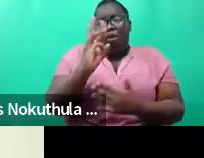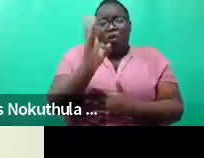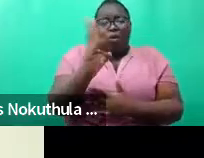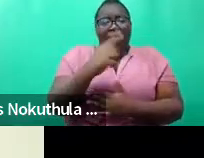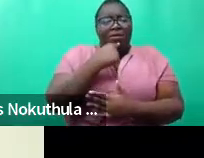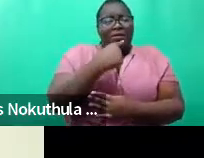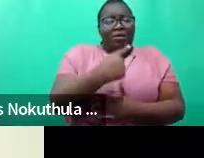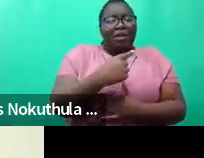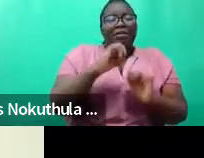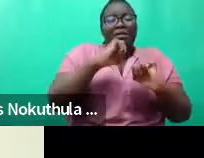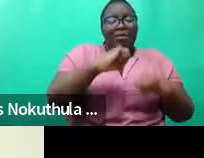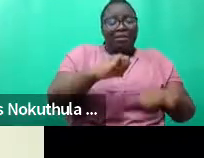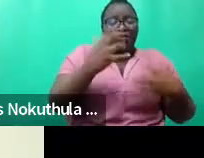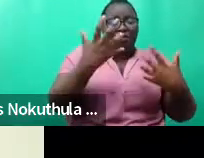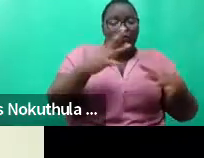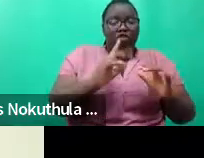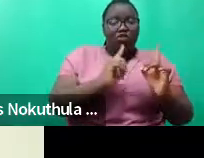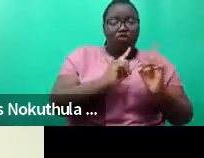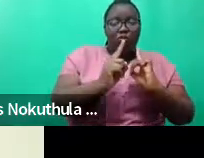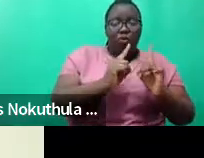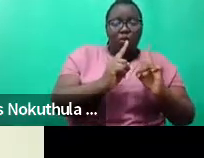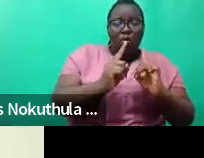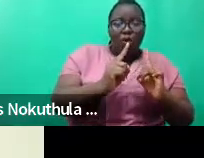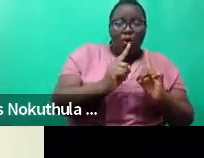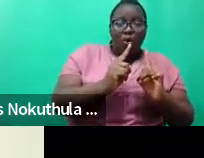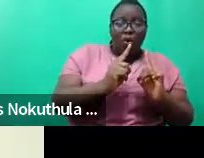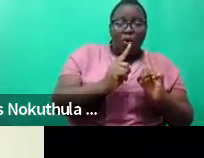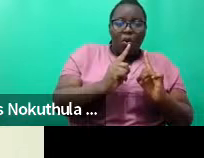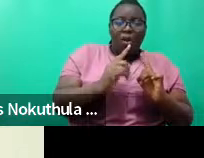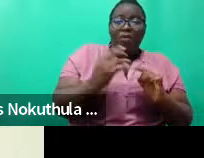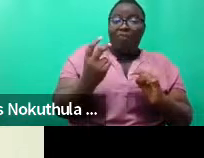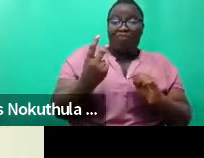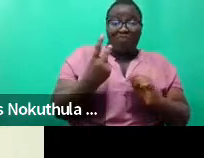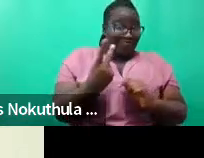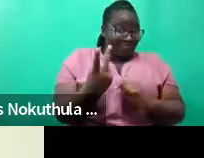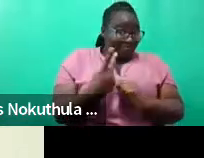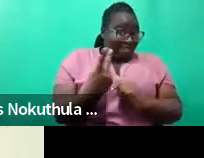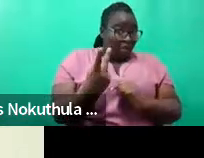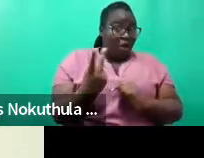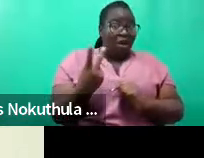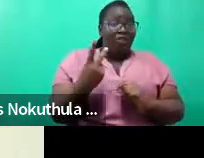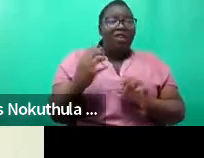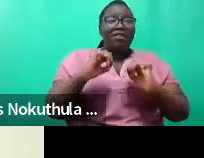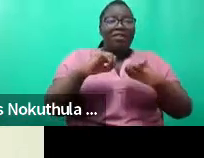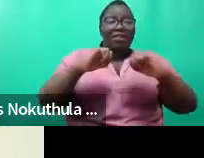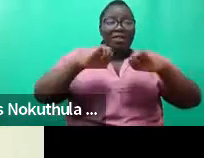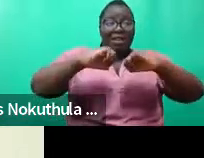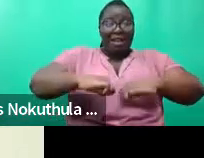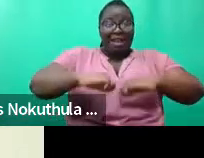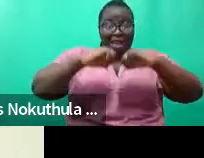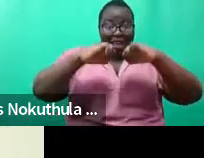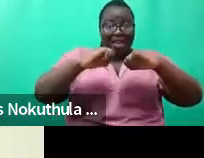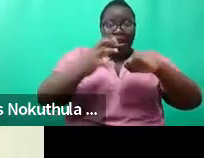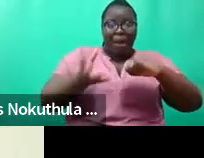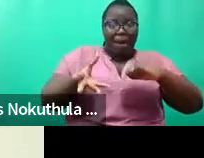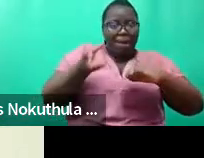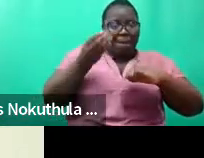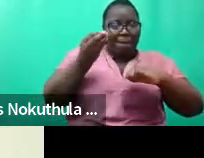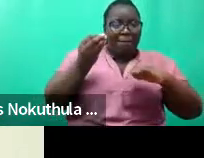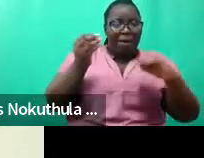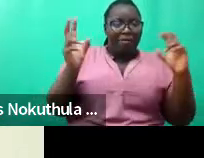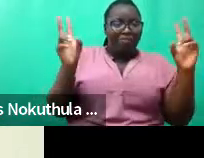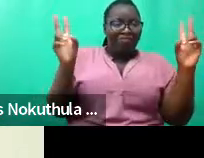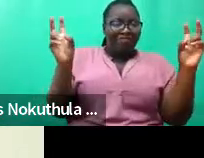of the two of us agreed, coined this phrase disability.